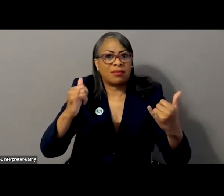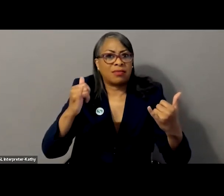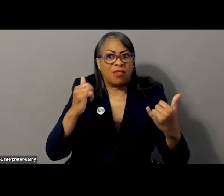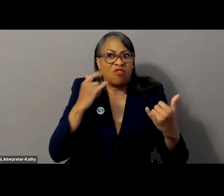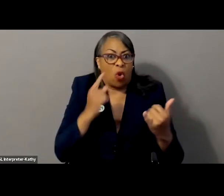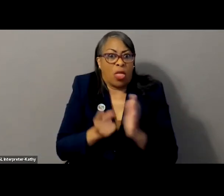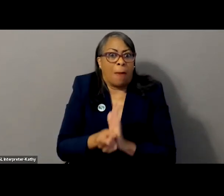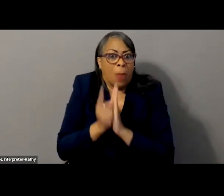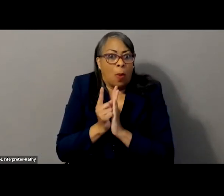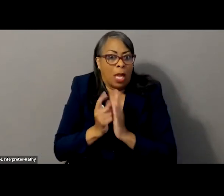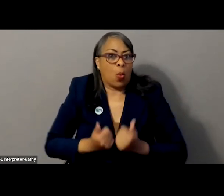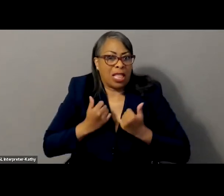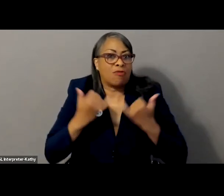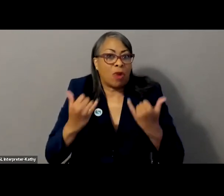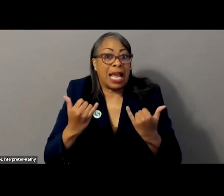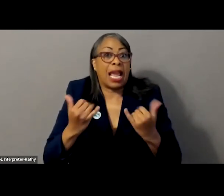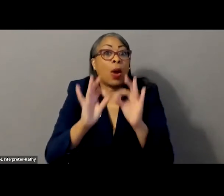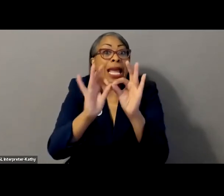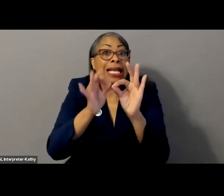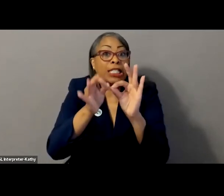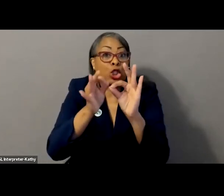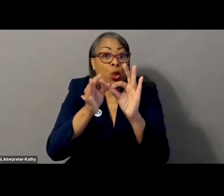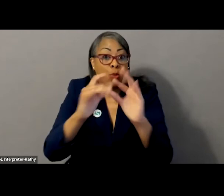we're in right now.